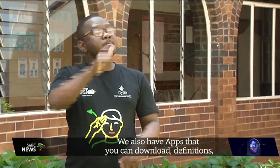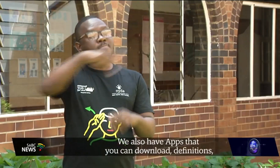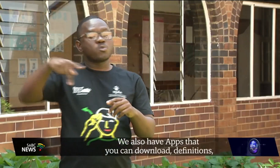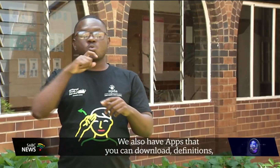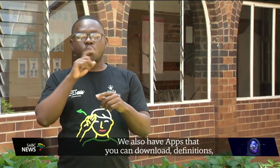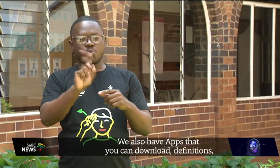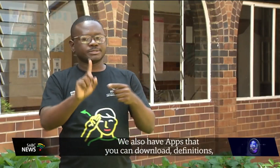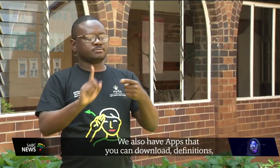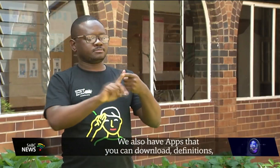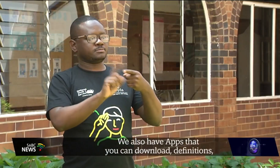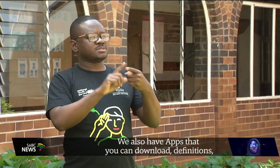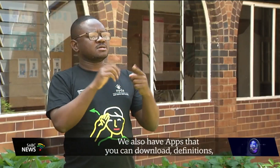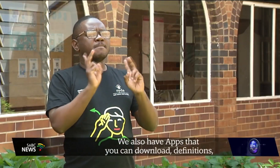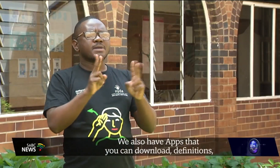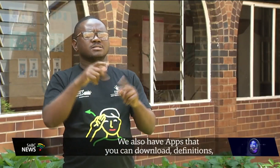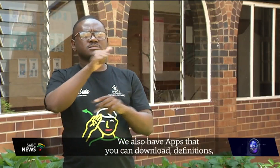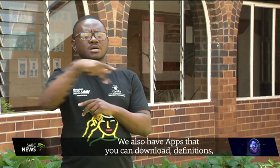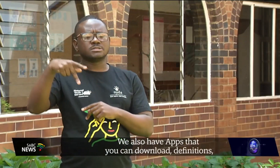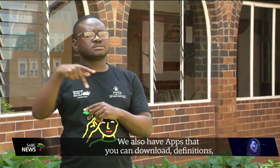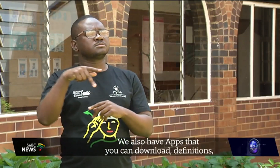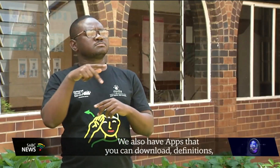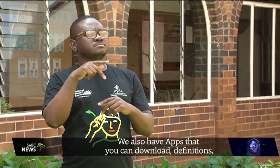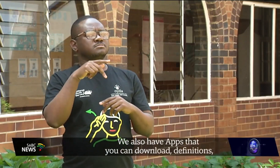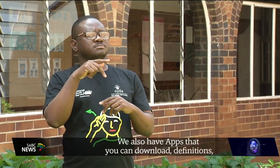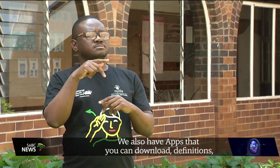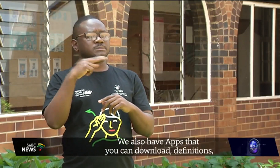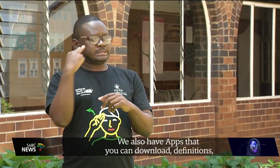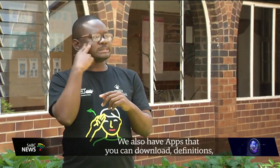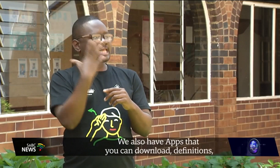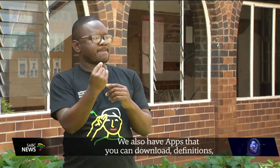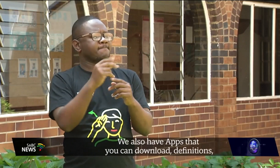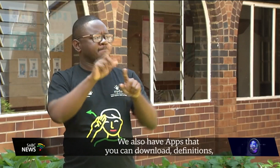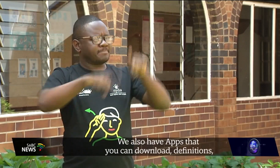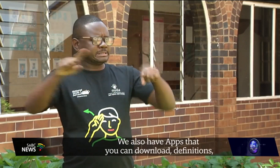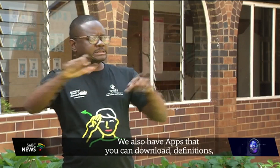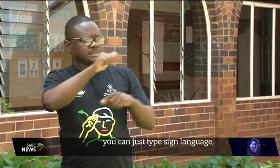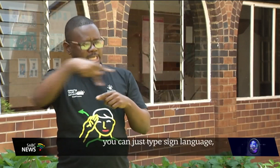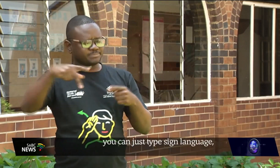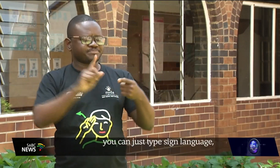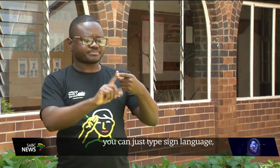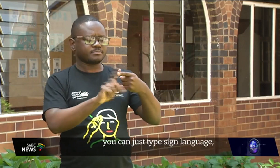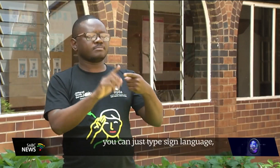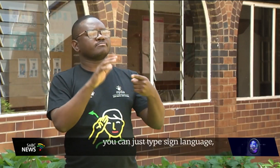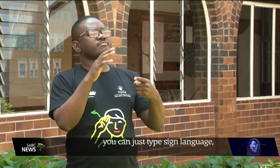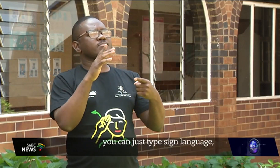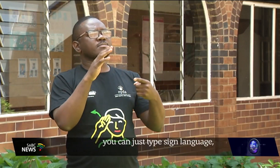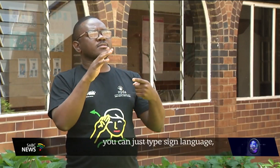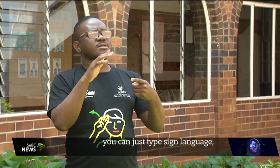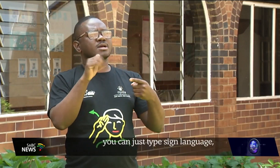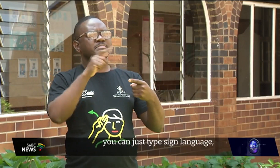And then also re na le di-app o ka di-downloadang definition go na le di-app ha o ka ngwala fela sign